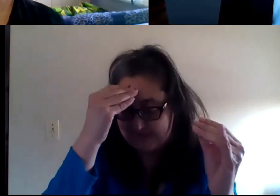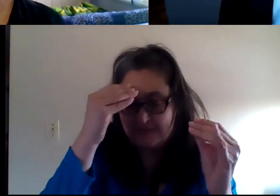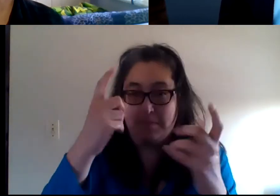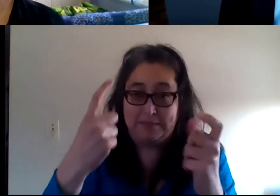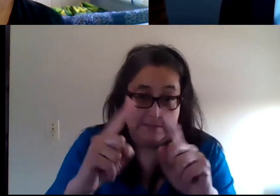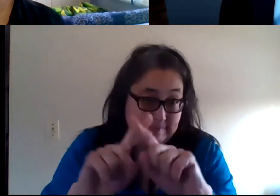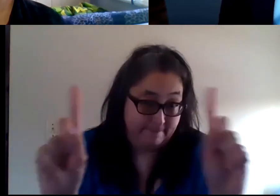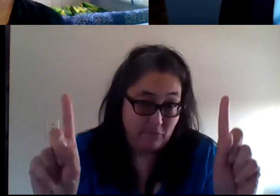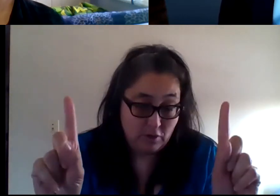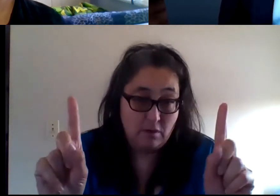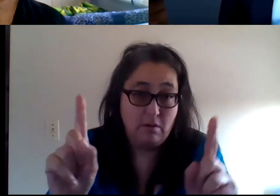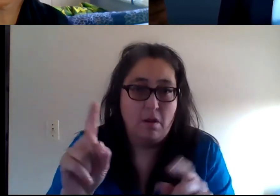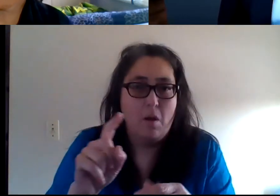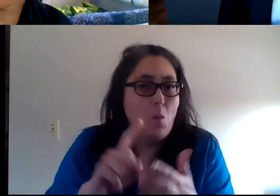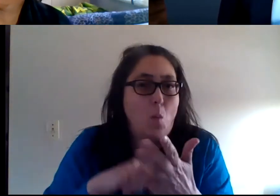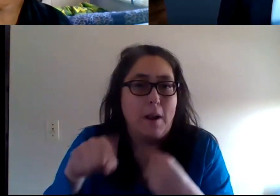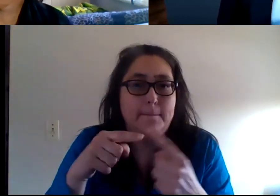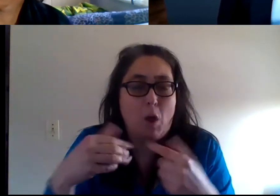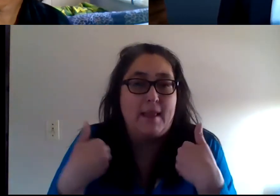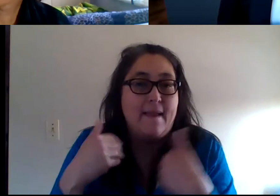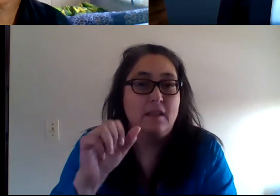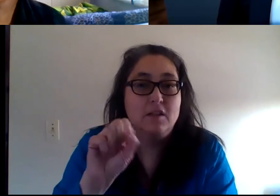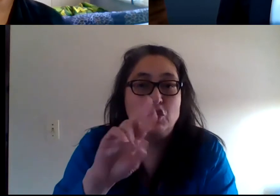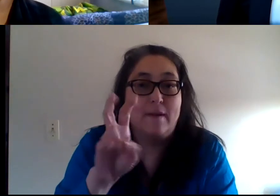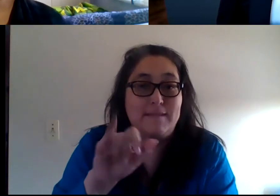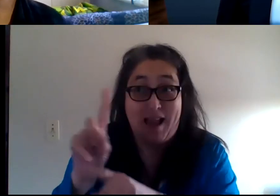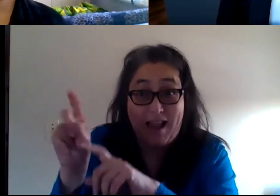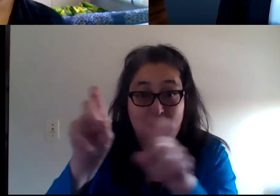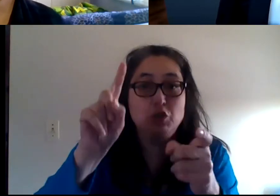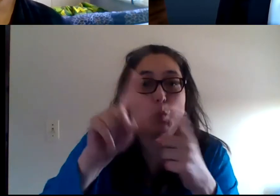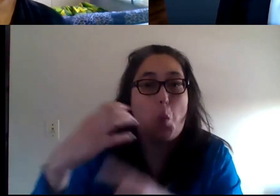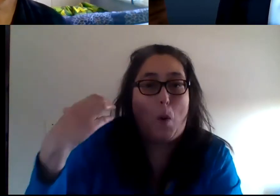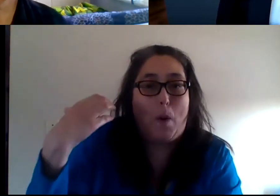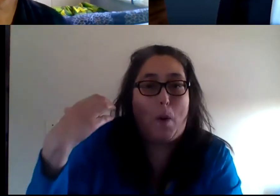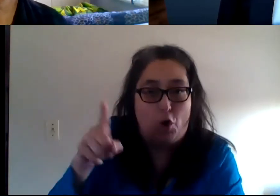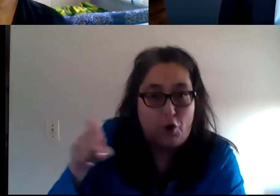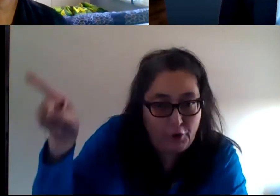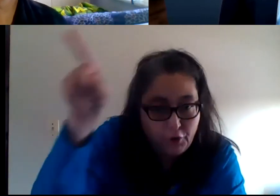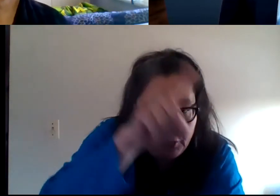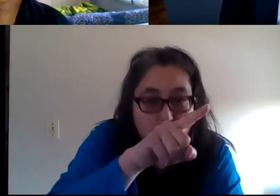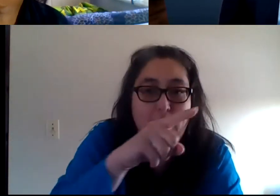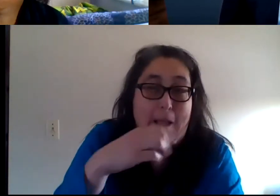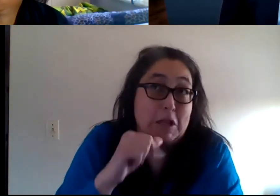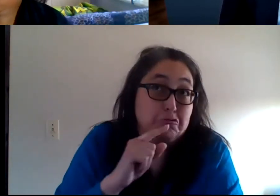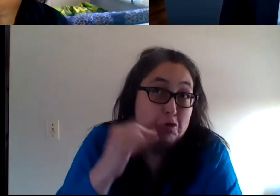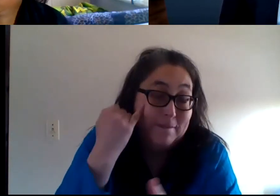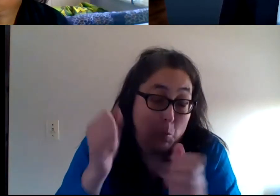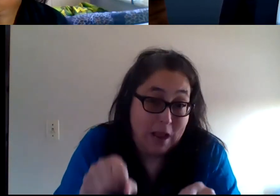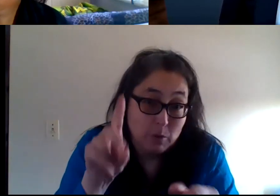Okay, in reference to the survey, I was just thinking, maybe this is a little different, but what about having a survey to